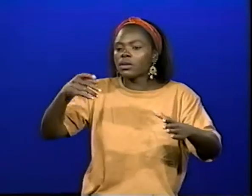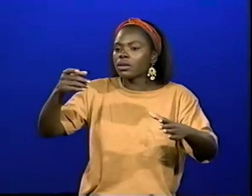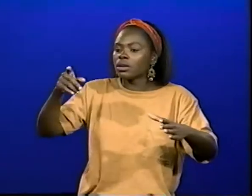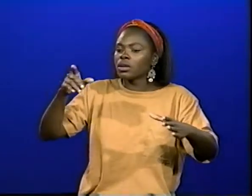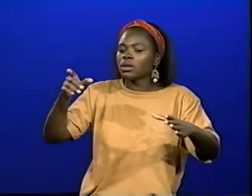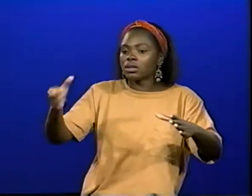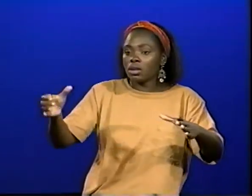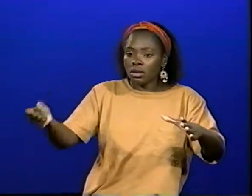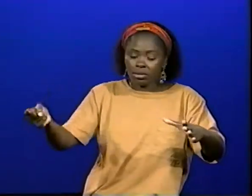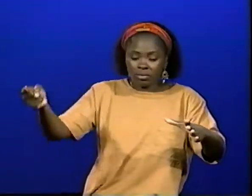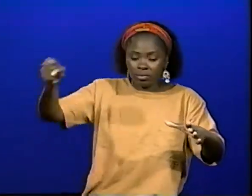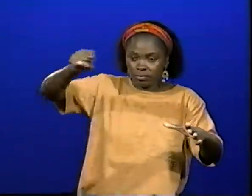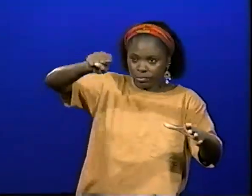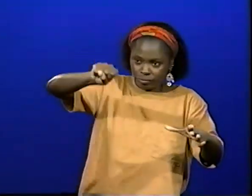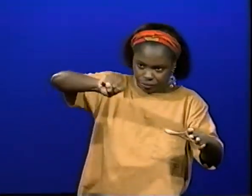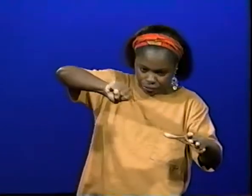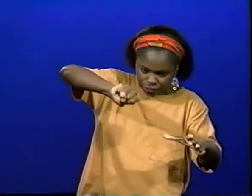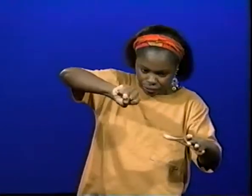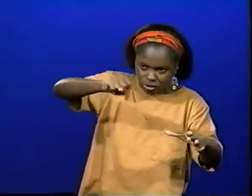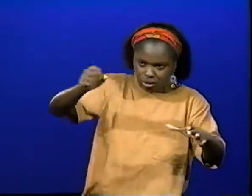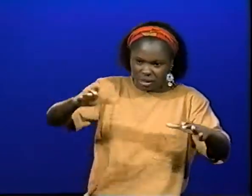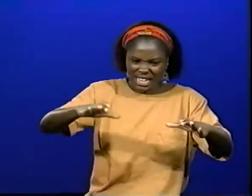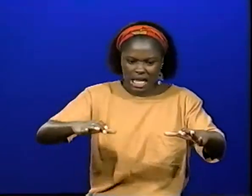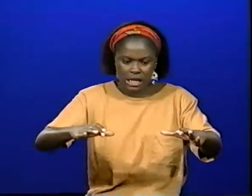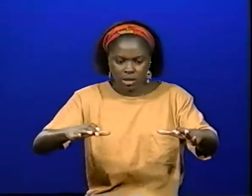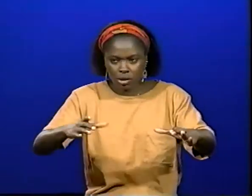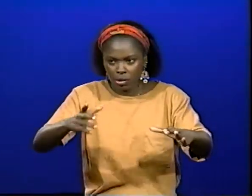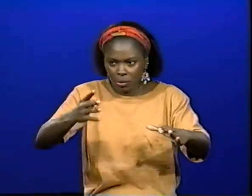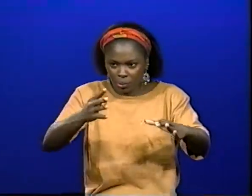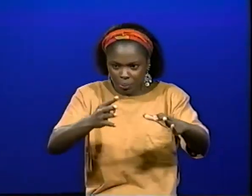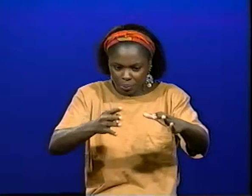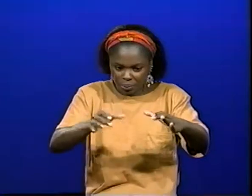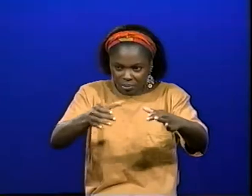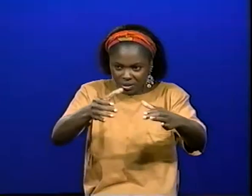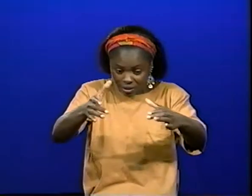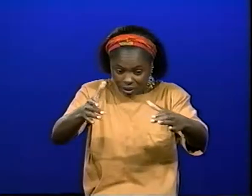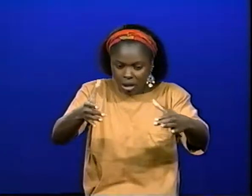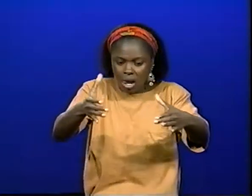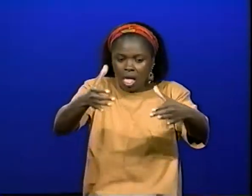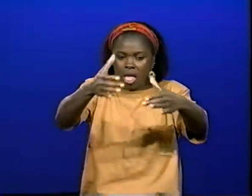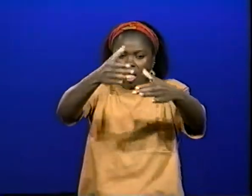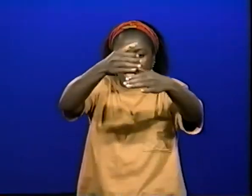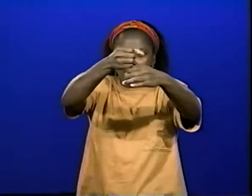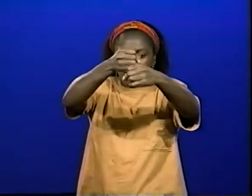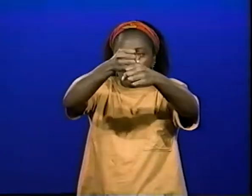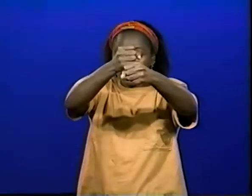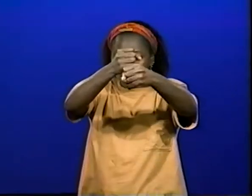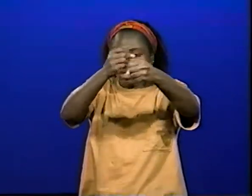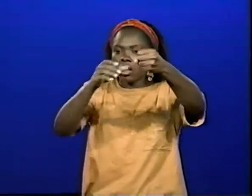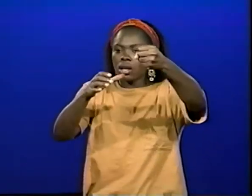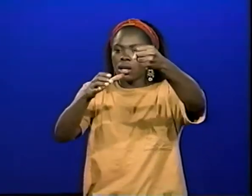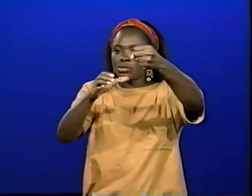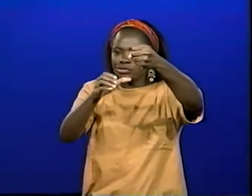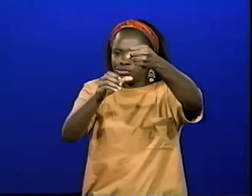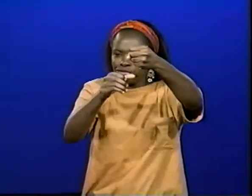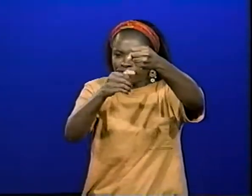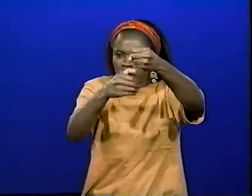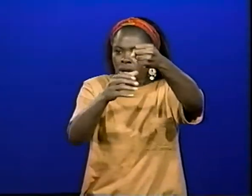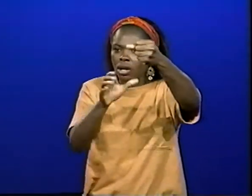with this cloth, and then pour the carrot mixture into it. And as it's draining, take the ends of the cloth and pull them